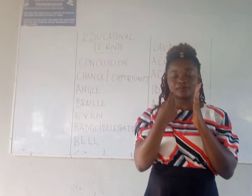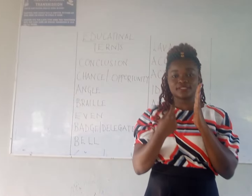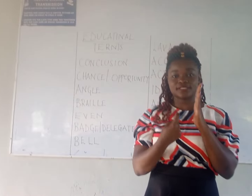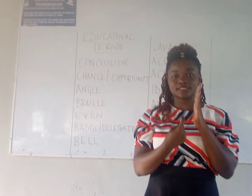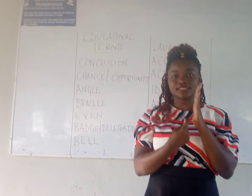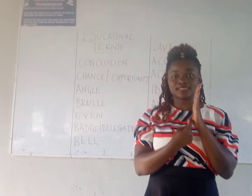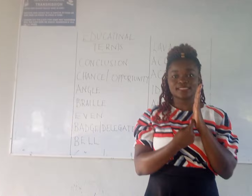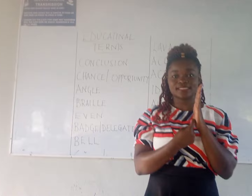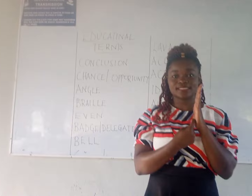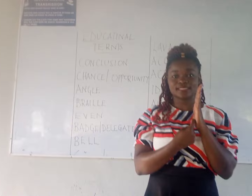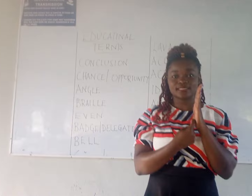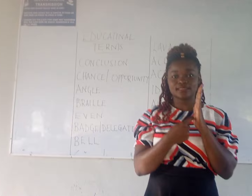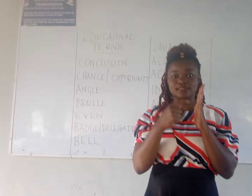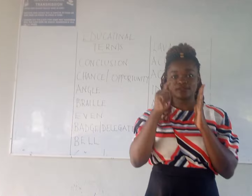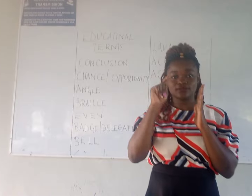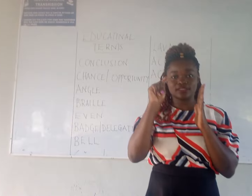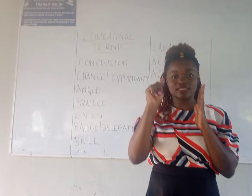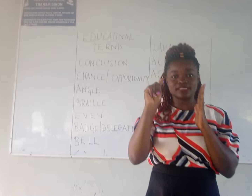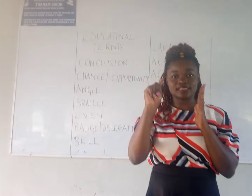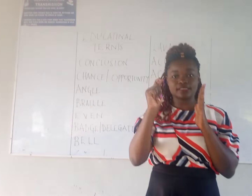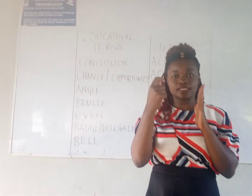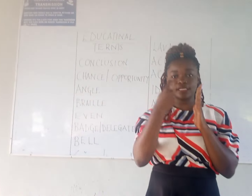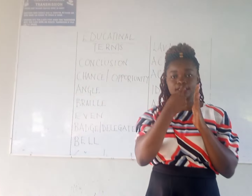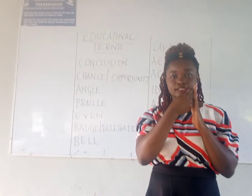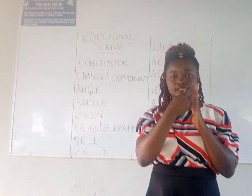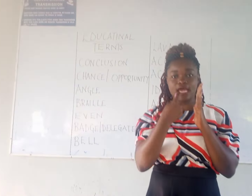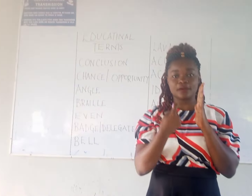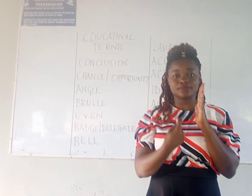Terms. With letter T. Terms.